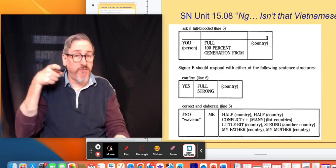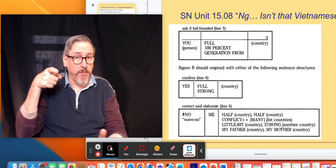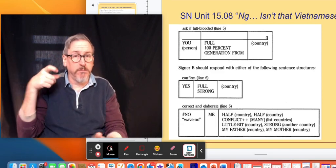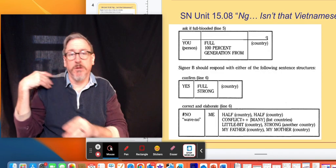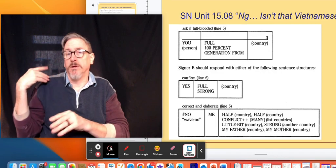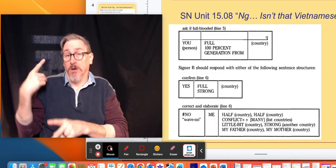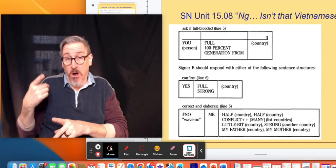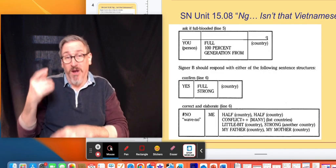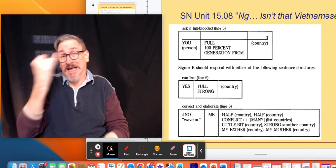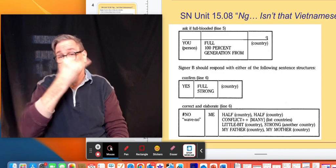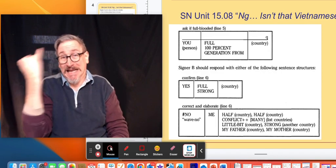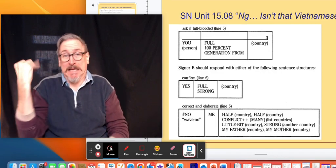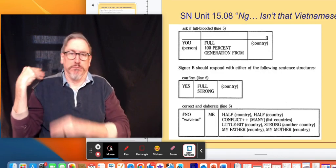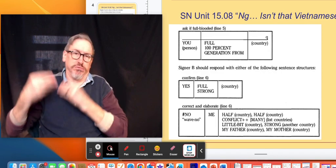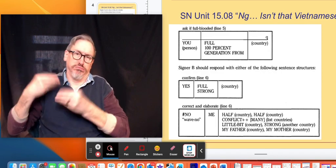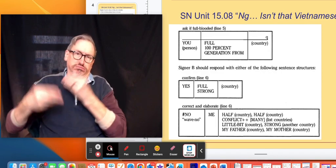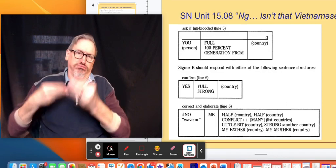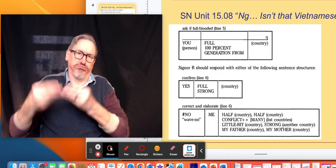from.